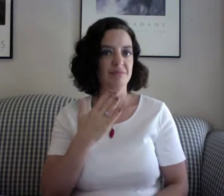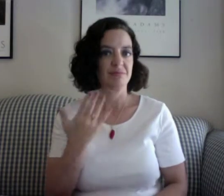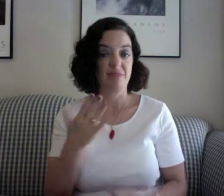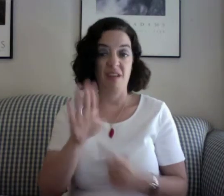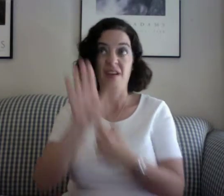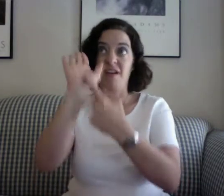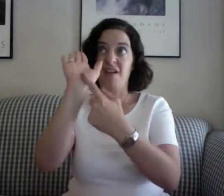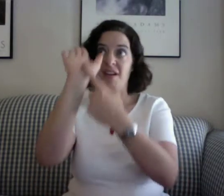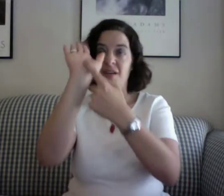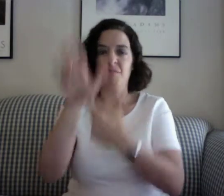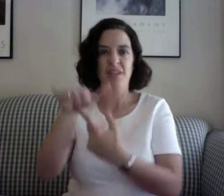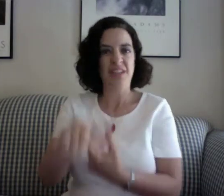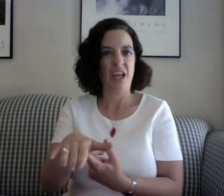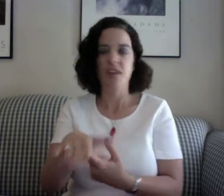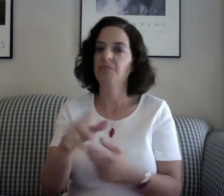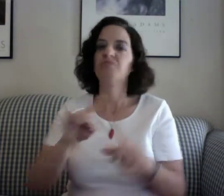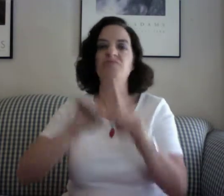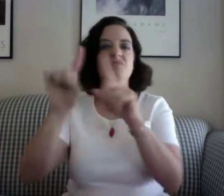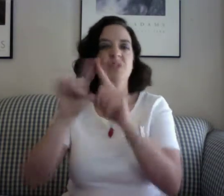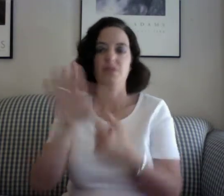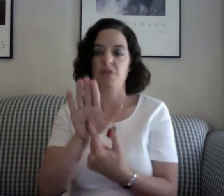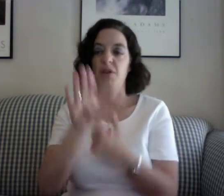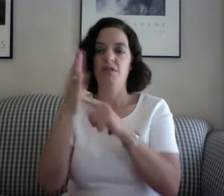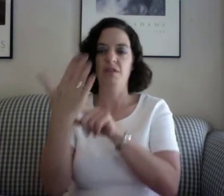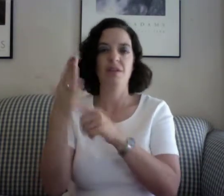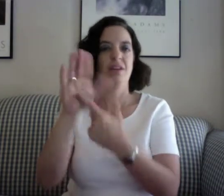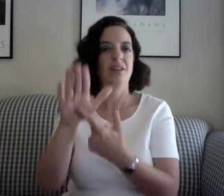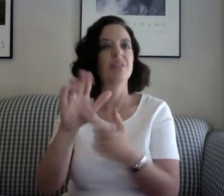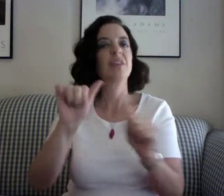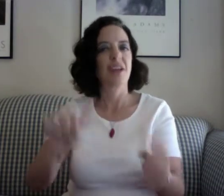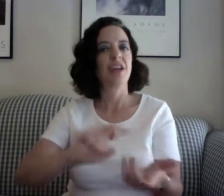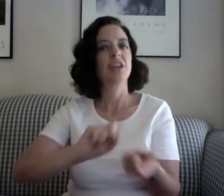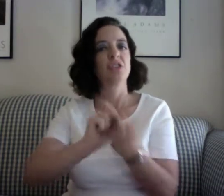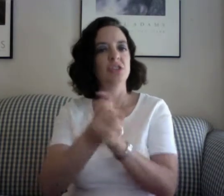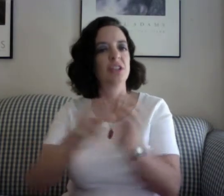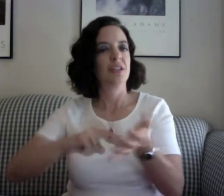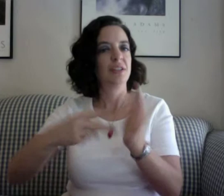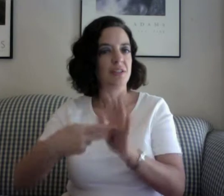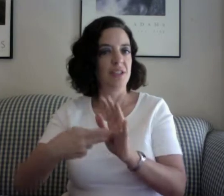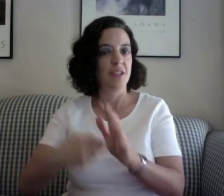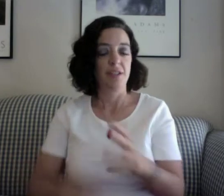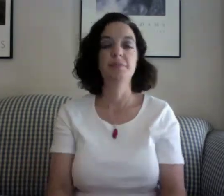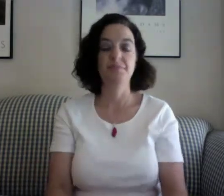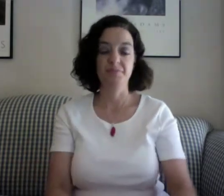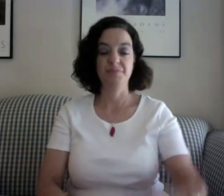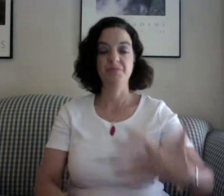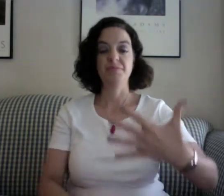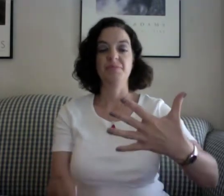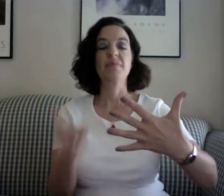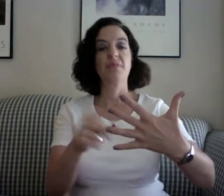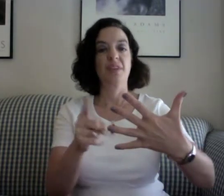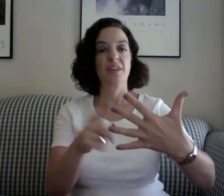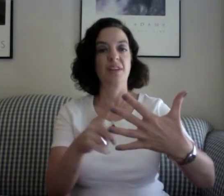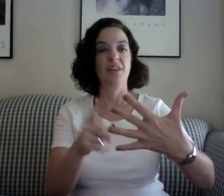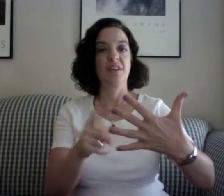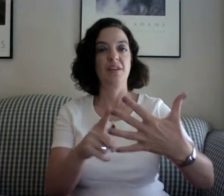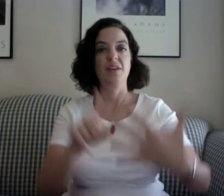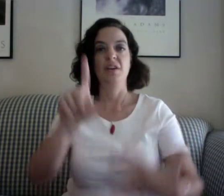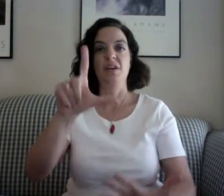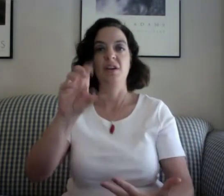Pointing it away from you can mean different than pointing it towards you, or whether it's up or down. So changing the way your hand is turned can change the meaning. The